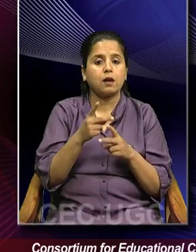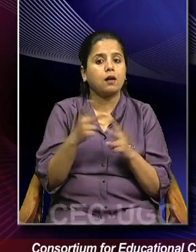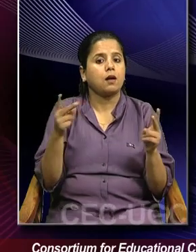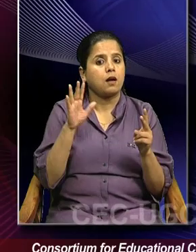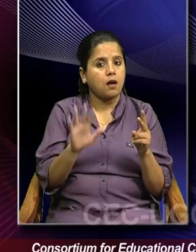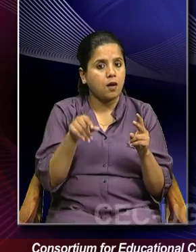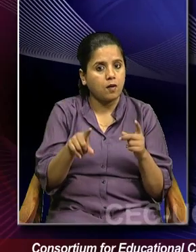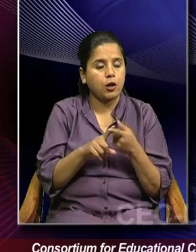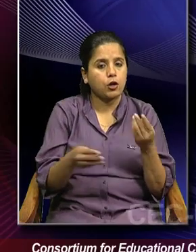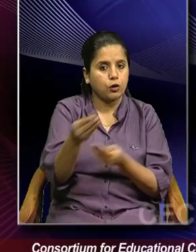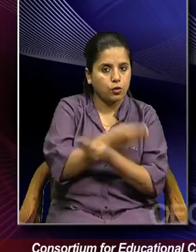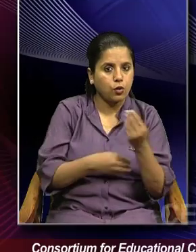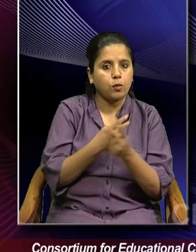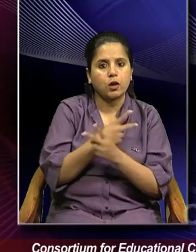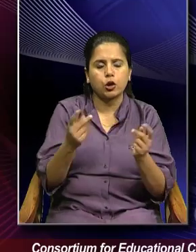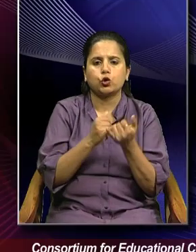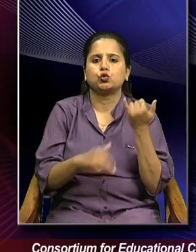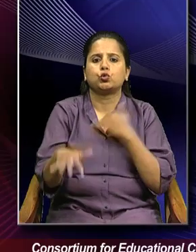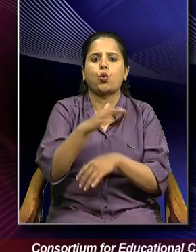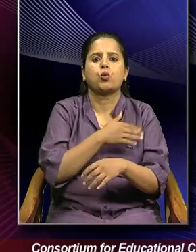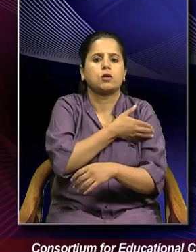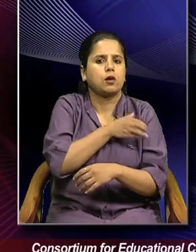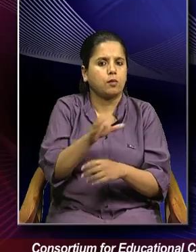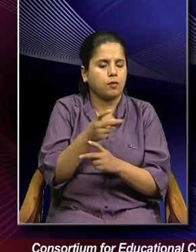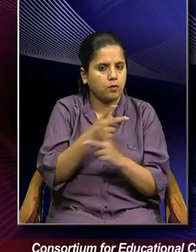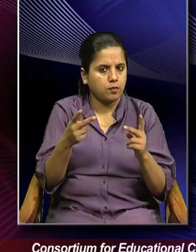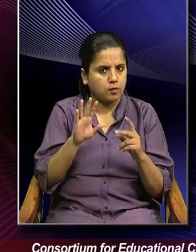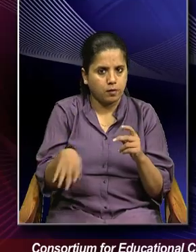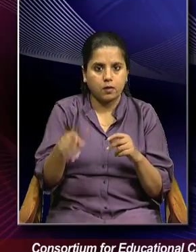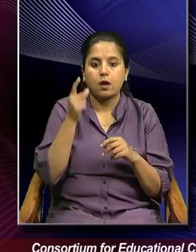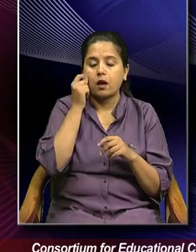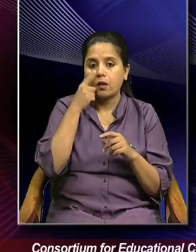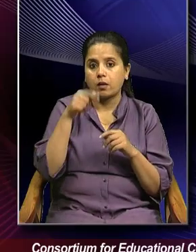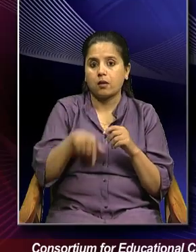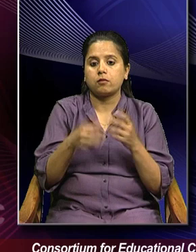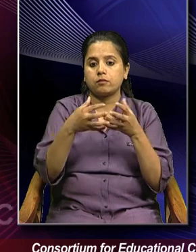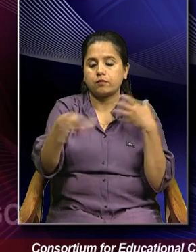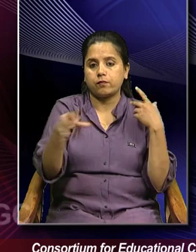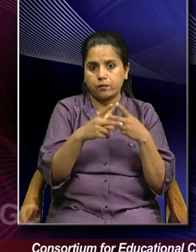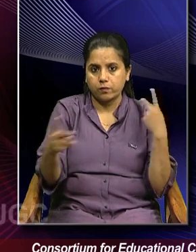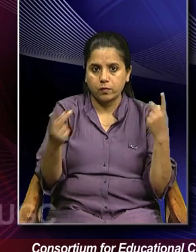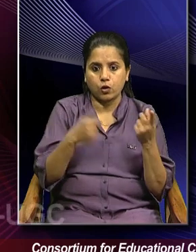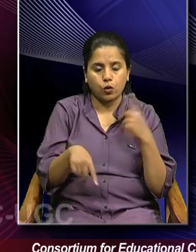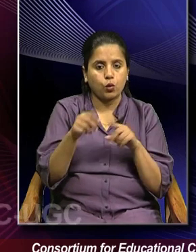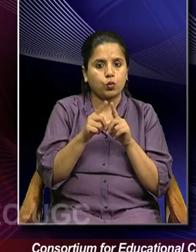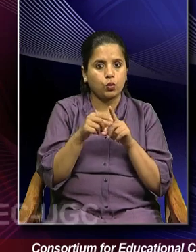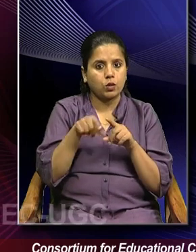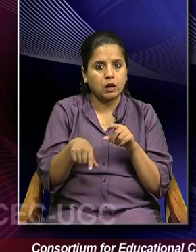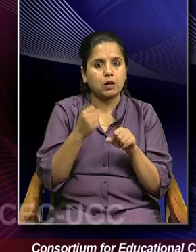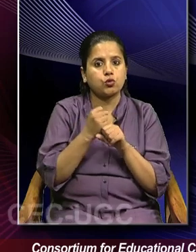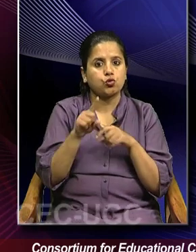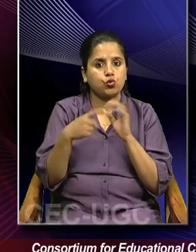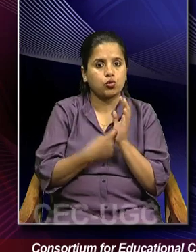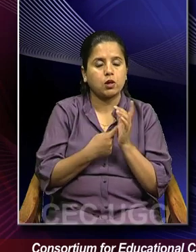enhancing economic and social empowerment, bridging the gender digital divide, driving gender